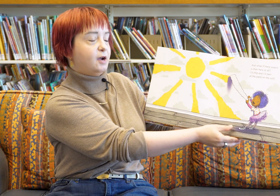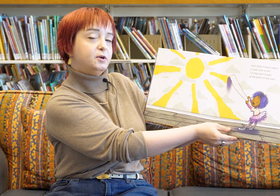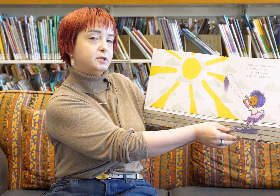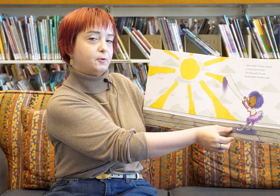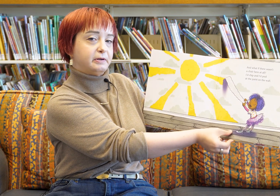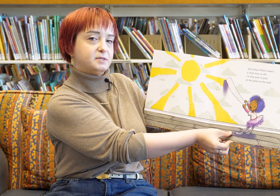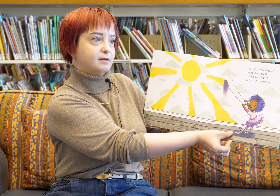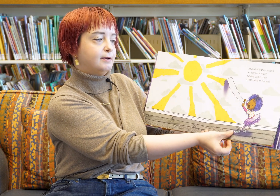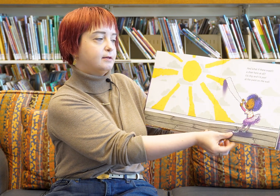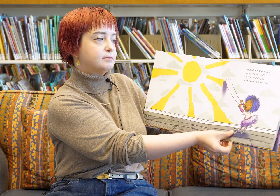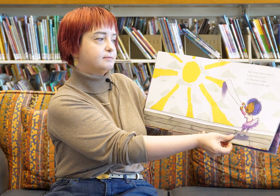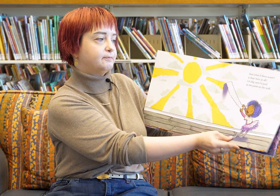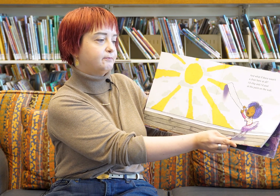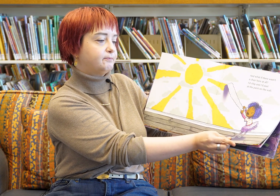wonder what the grown-ups think about this.